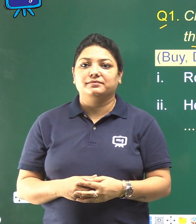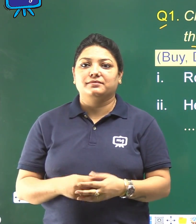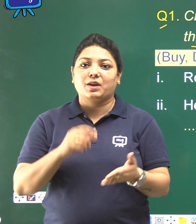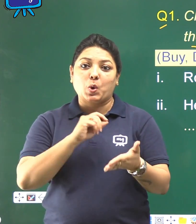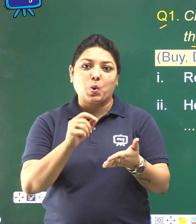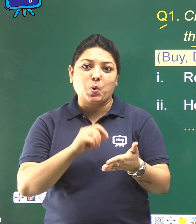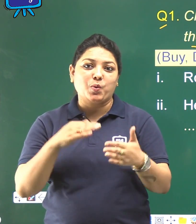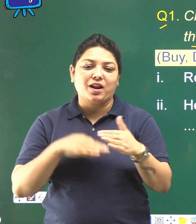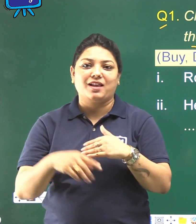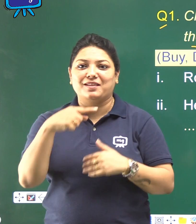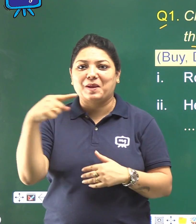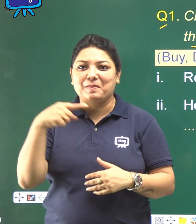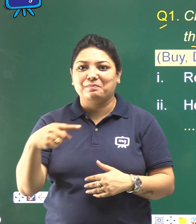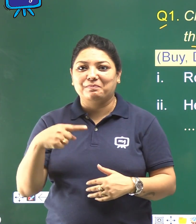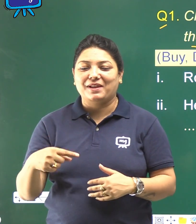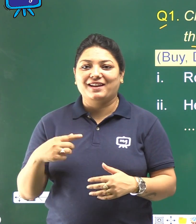fill in the blanks.